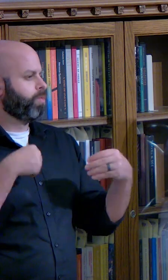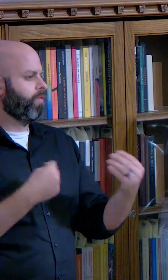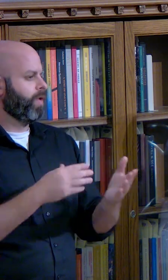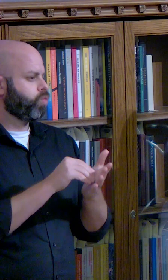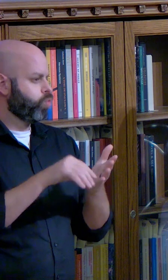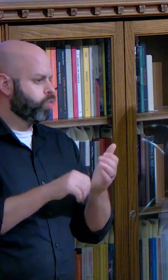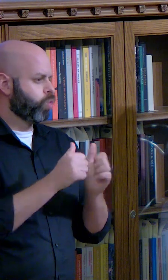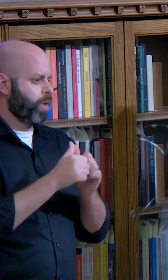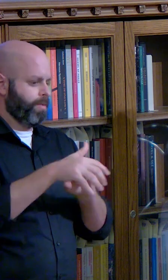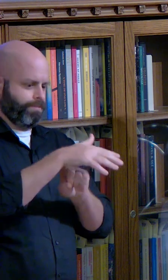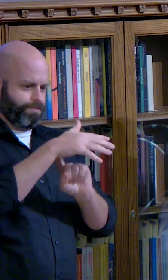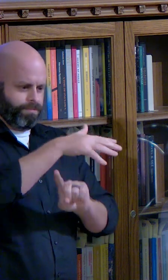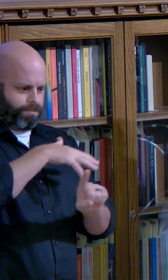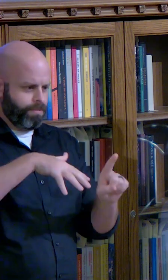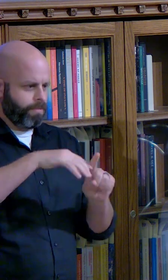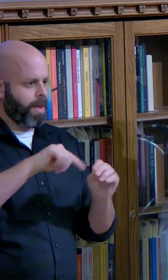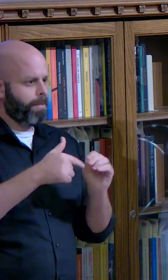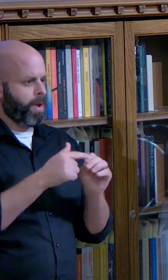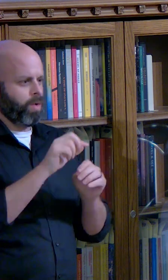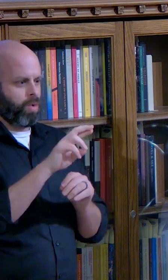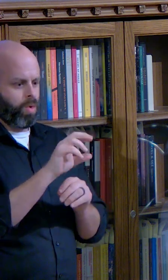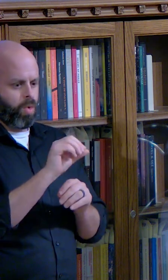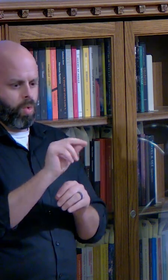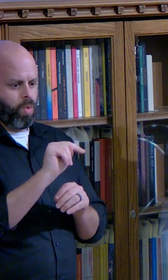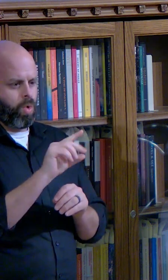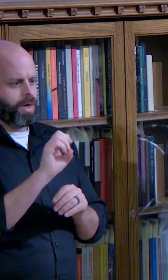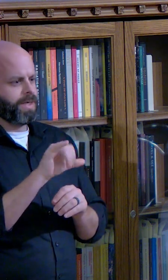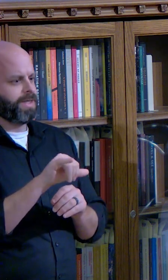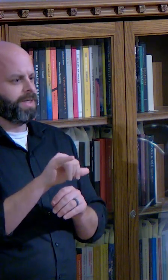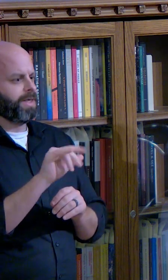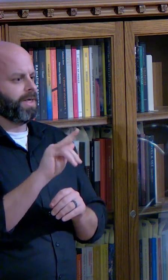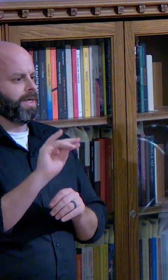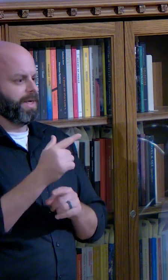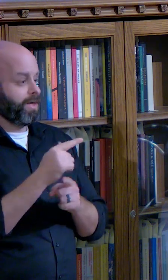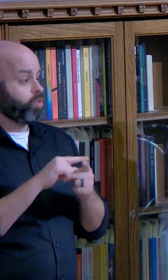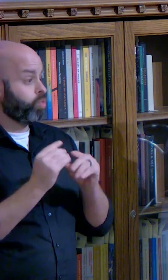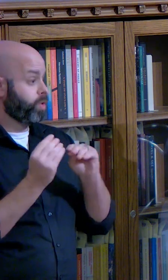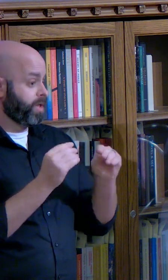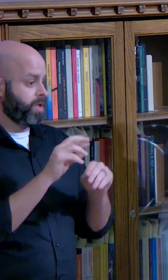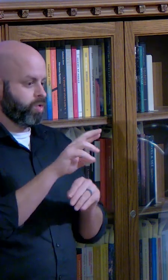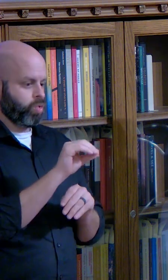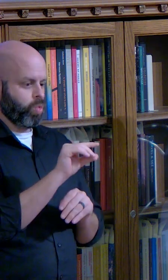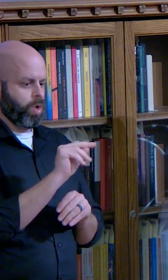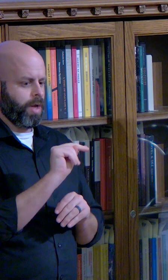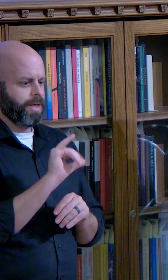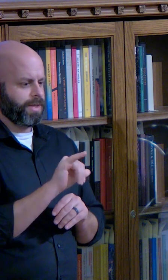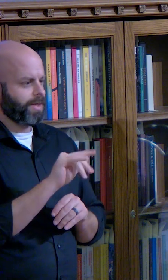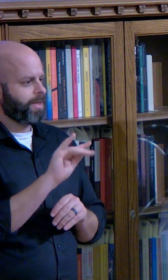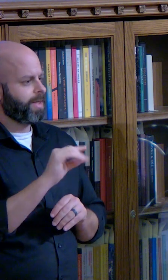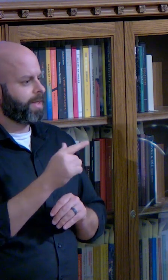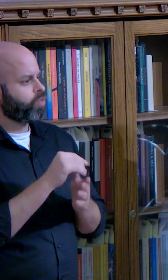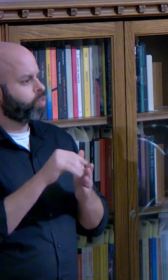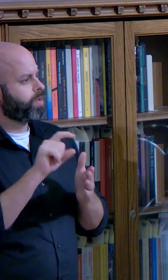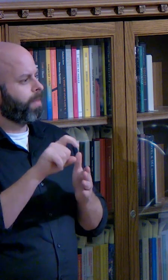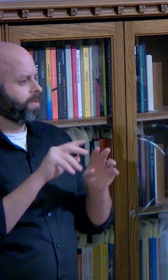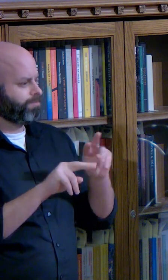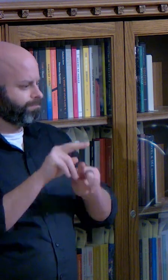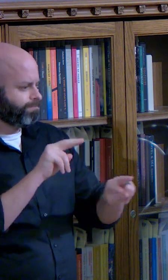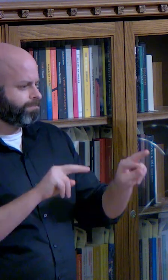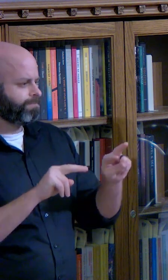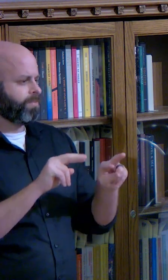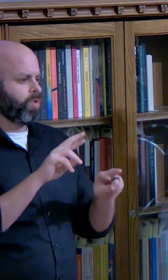context about the vanney king case in order to teach Varney King students must examine the racial and social